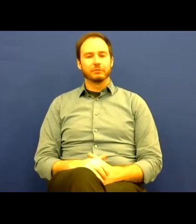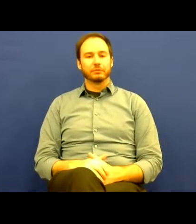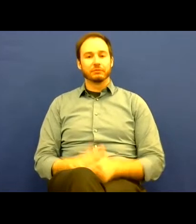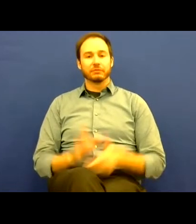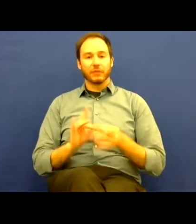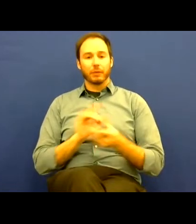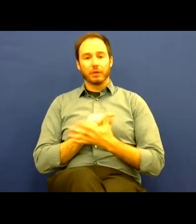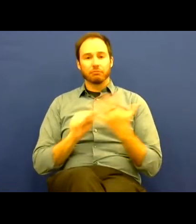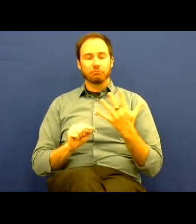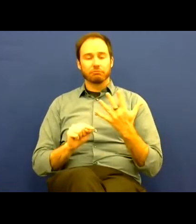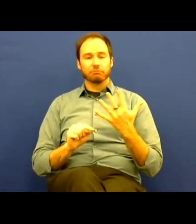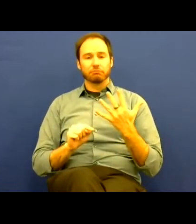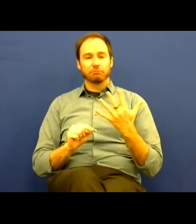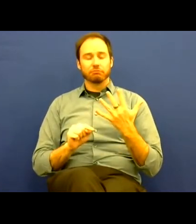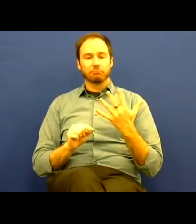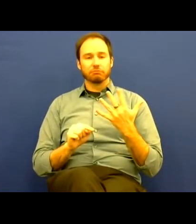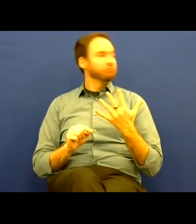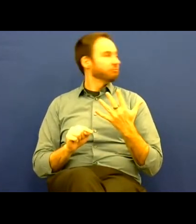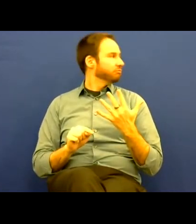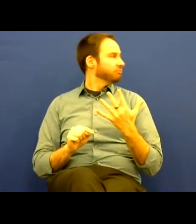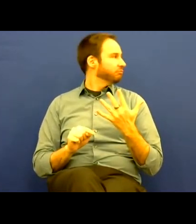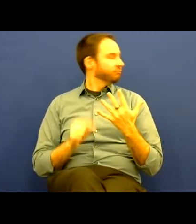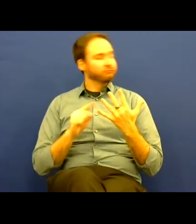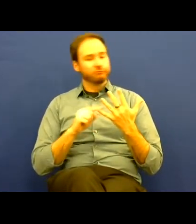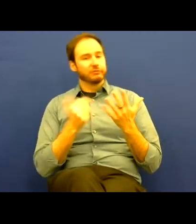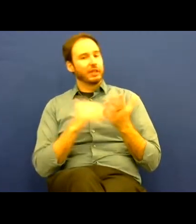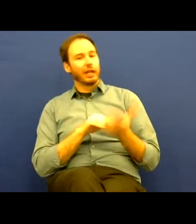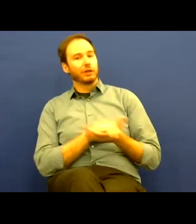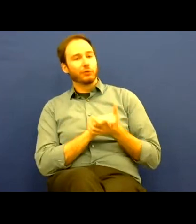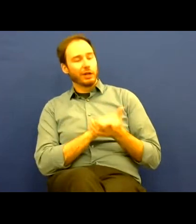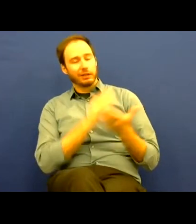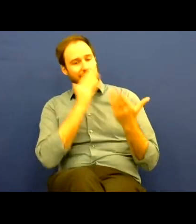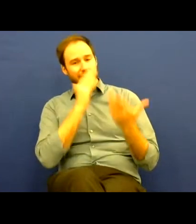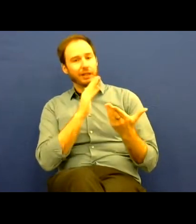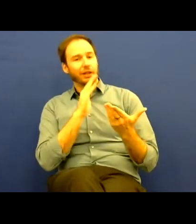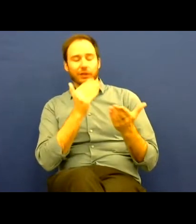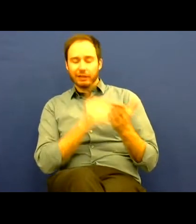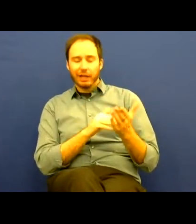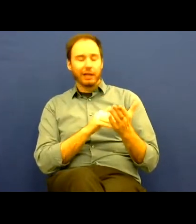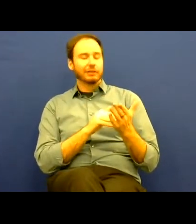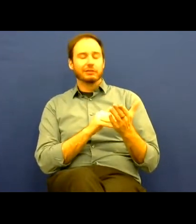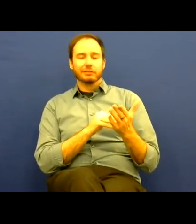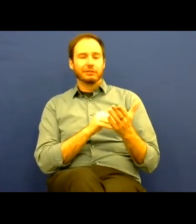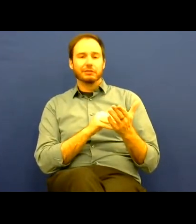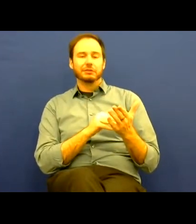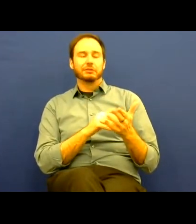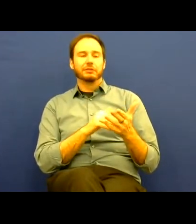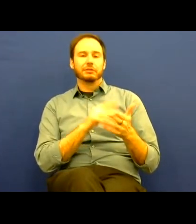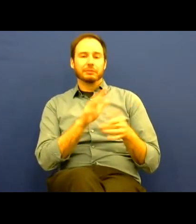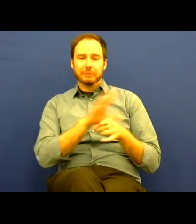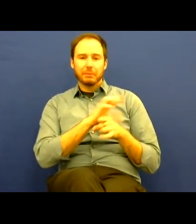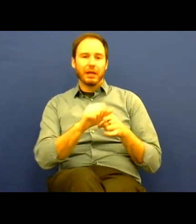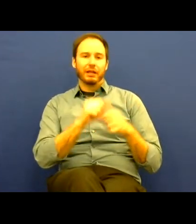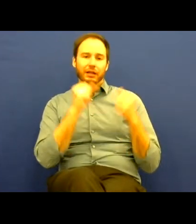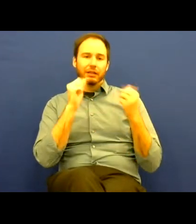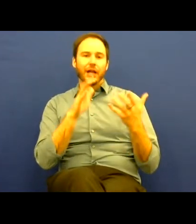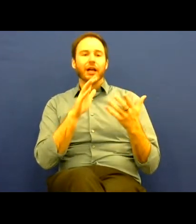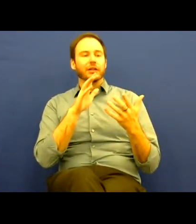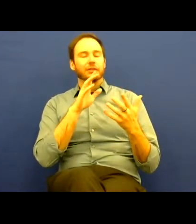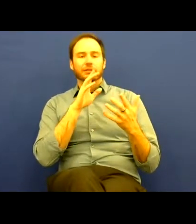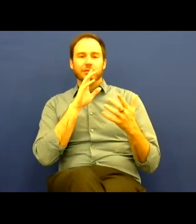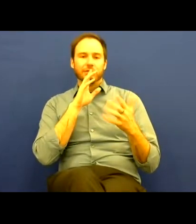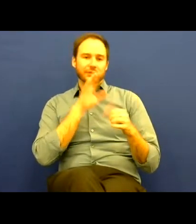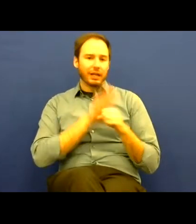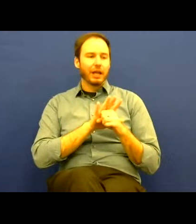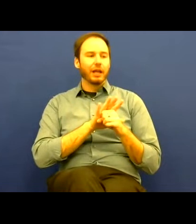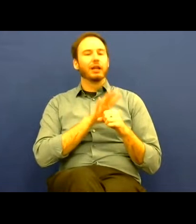Anyone else? Yeah, just congratulations and thank you for, again, like Steve said, thank you for everything that you've done. I mean, I can't believe